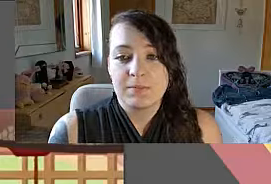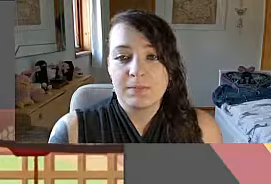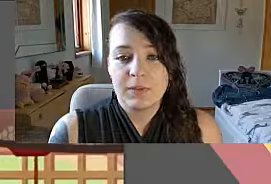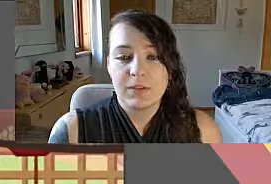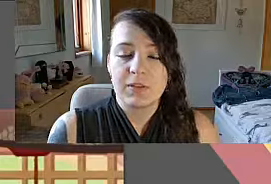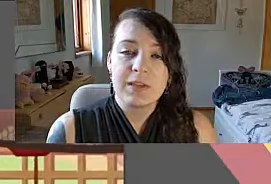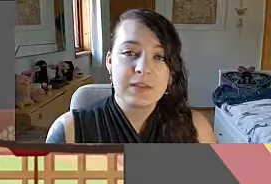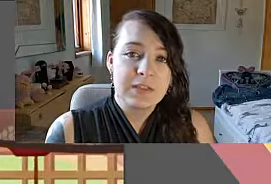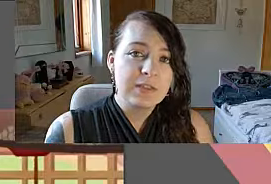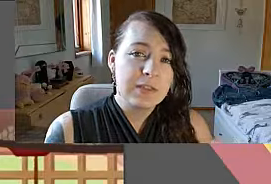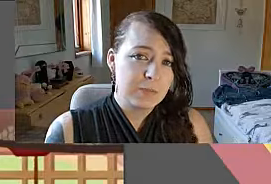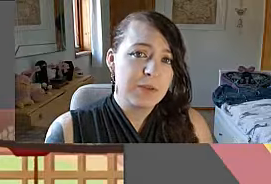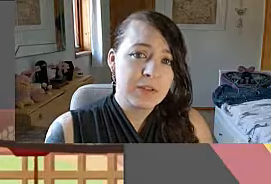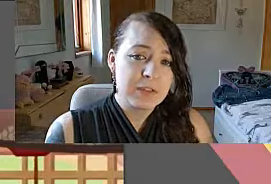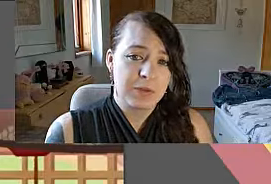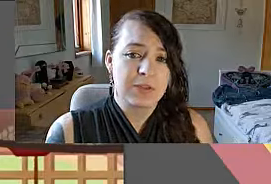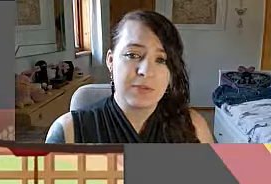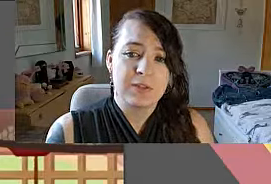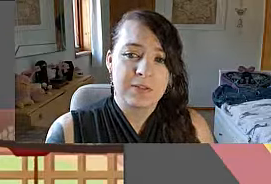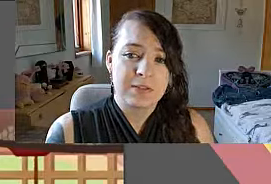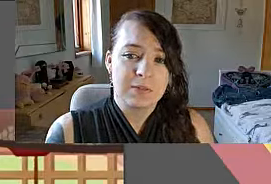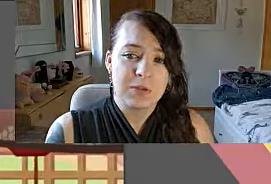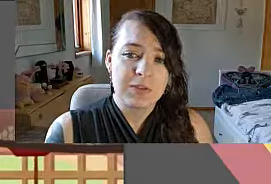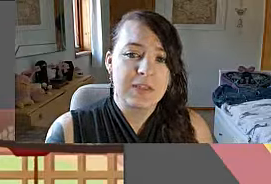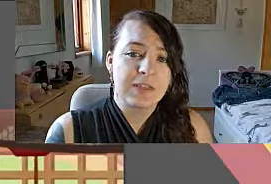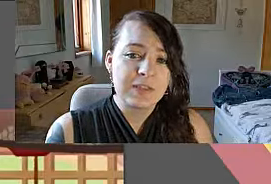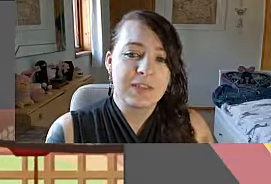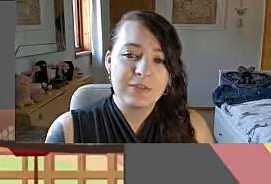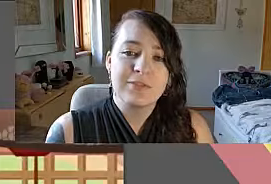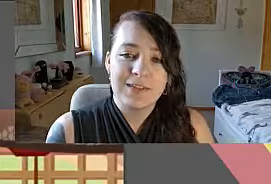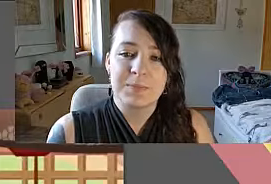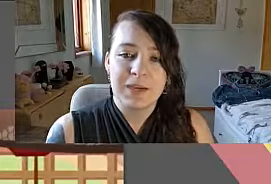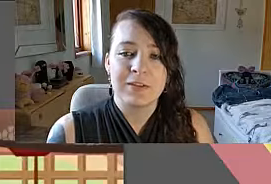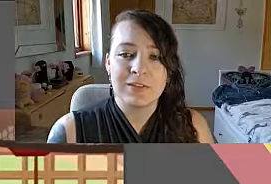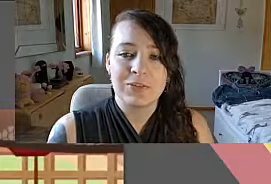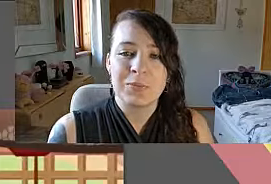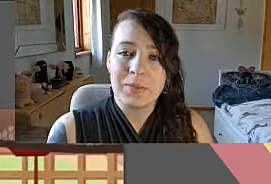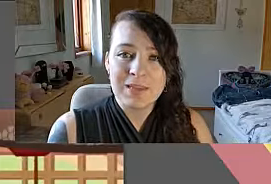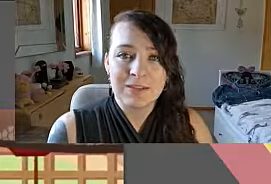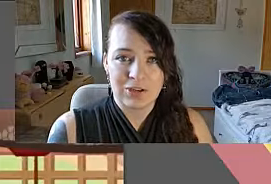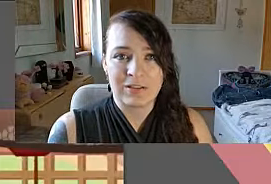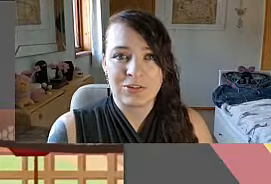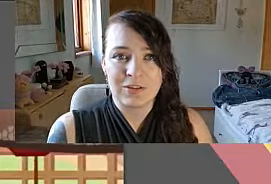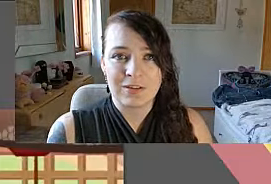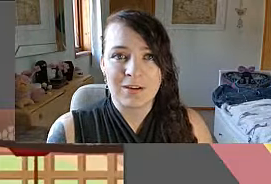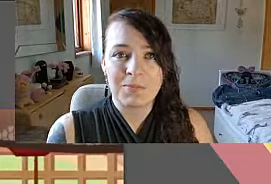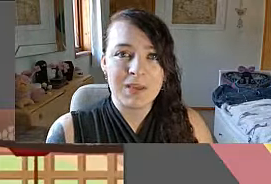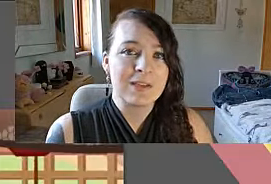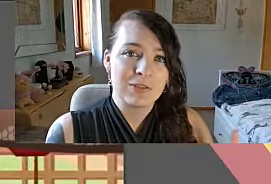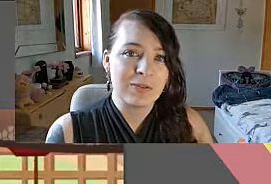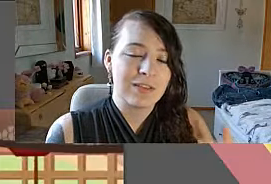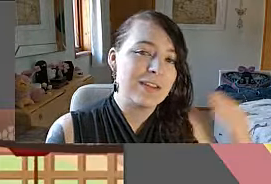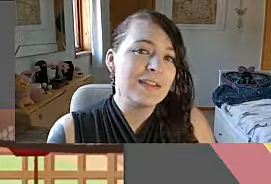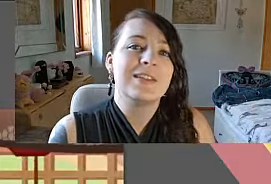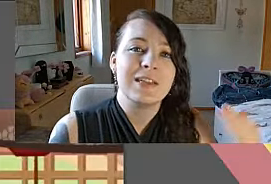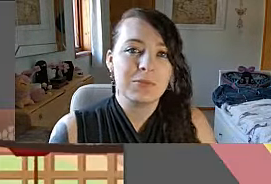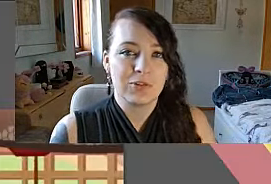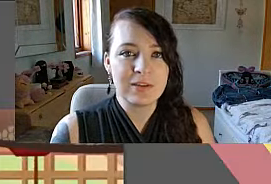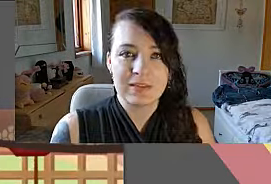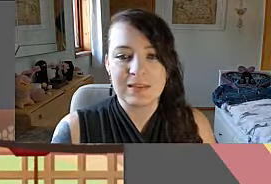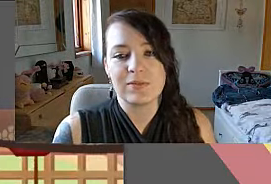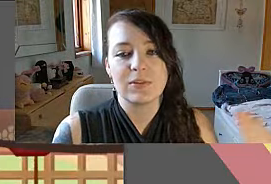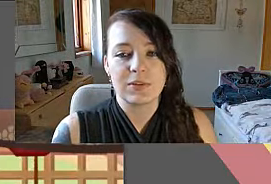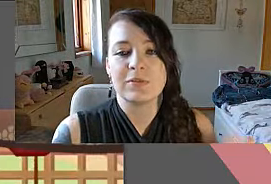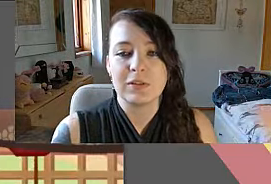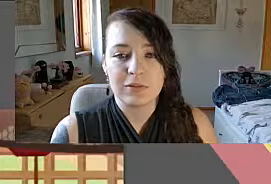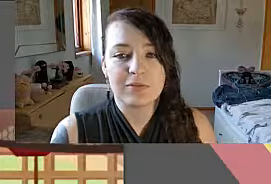needs. So they still experience perseverance because they can still face barriers that make it challenging and make it so that they need to keep trying